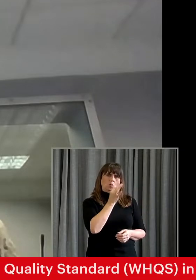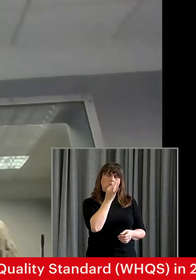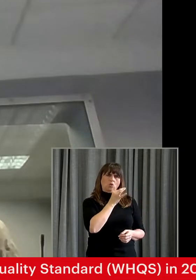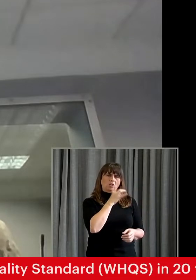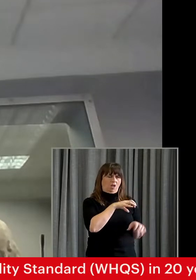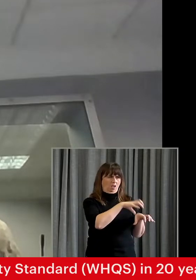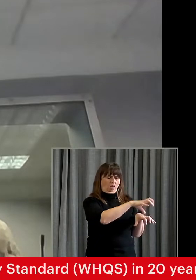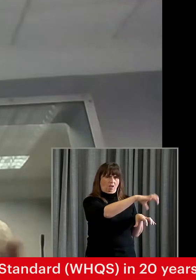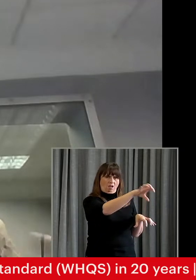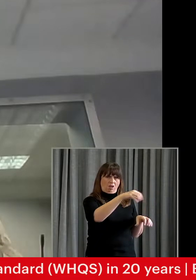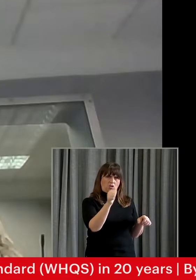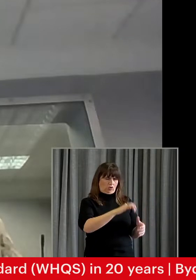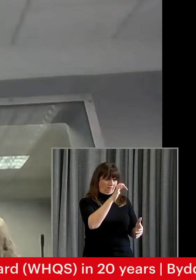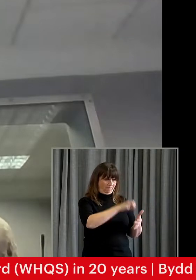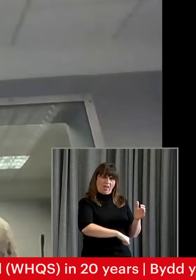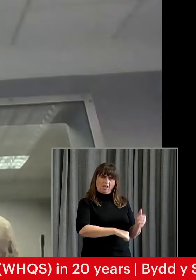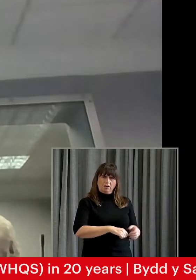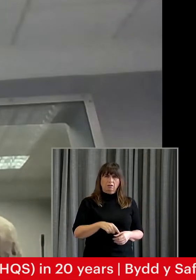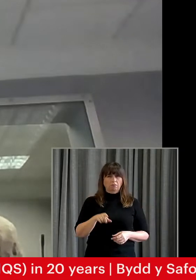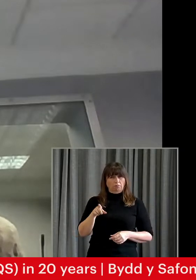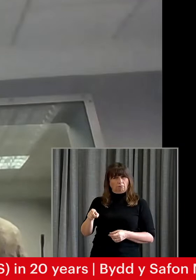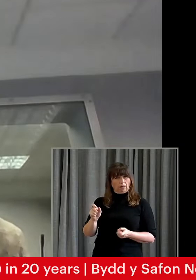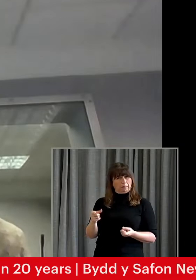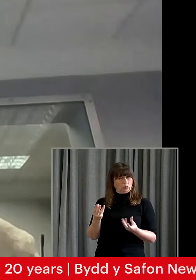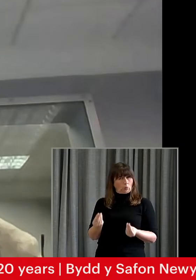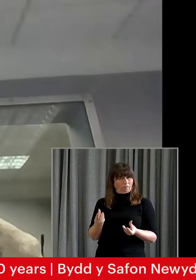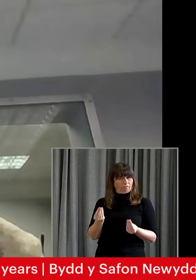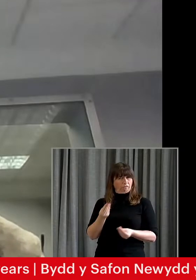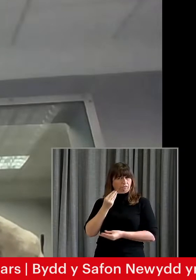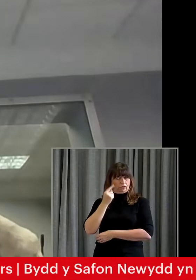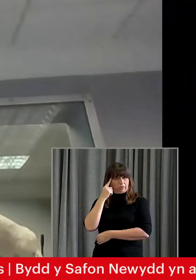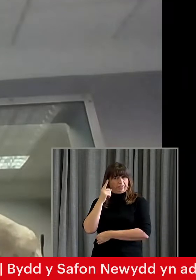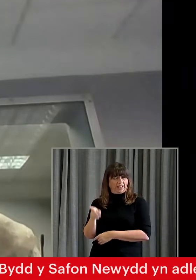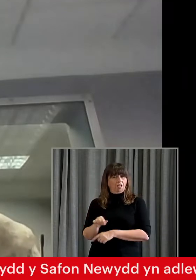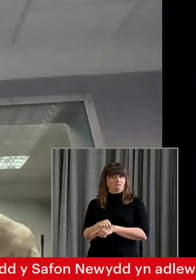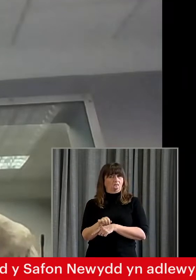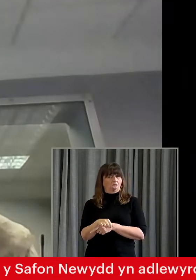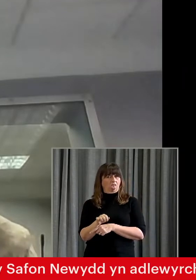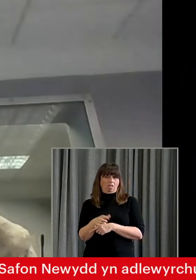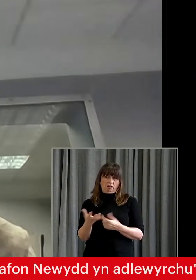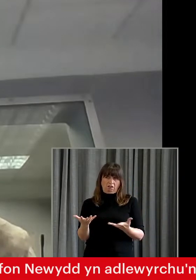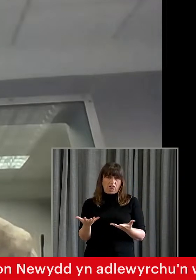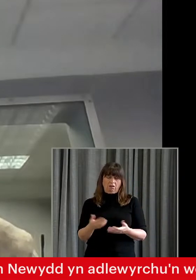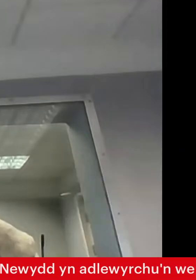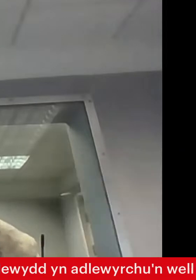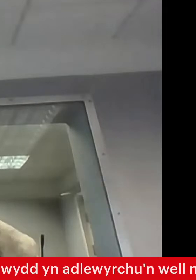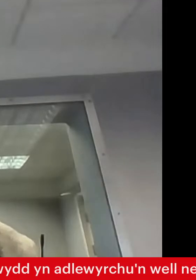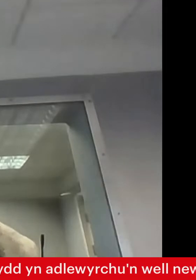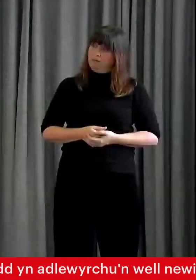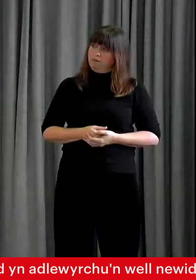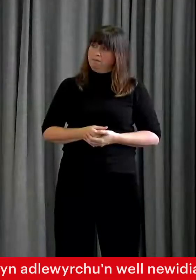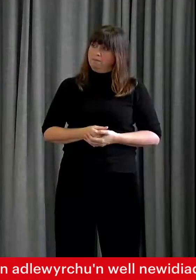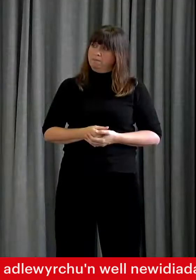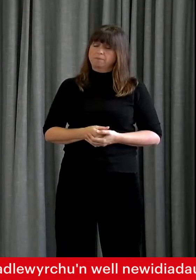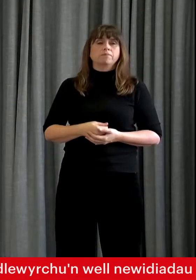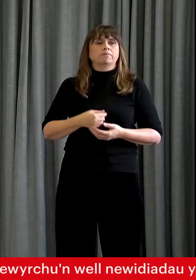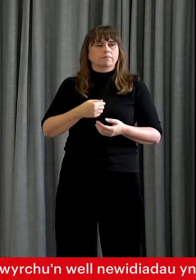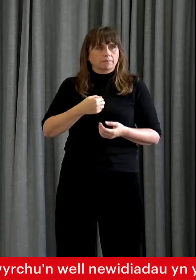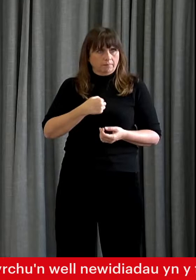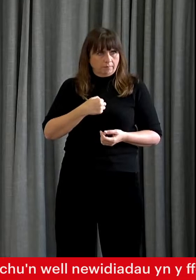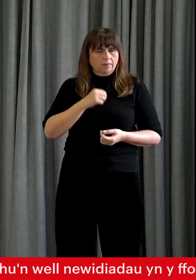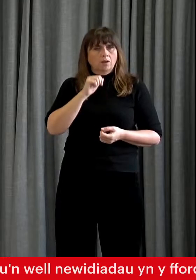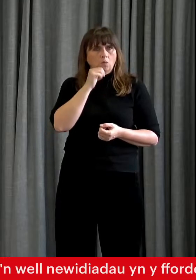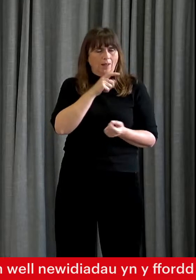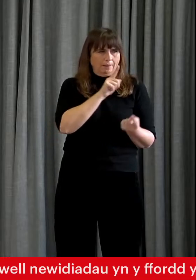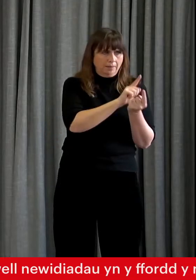that they're taking robust enough action, or are they letting water companies off the hook? So I have a series of meetings with both